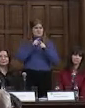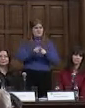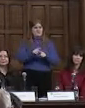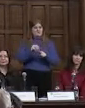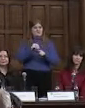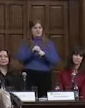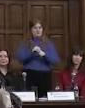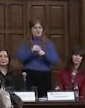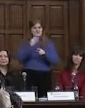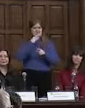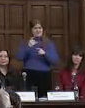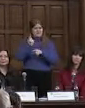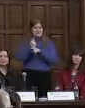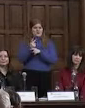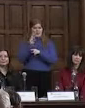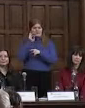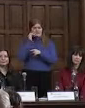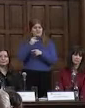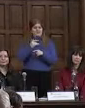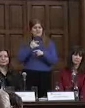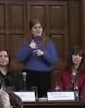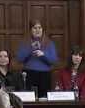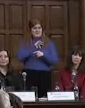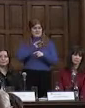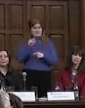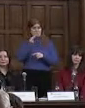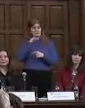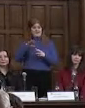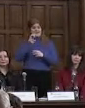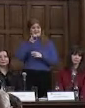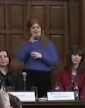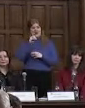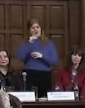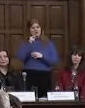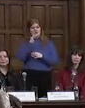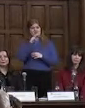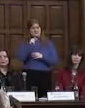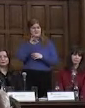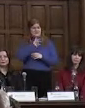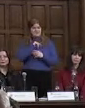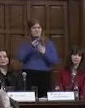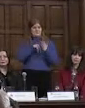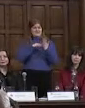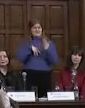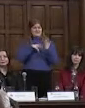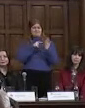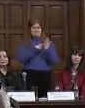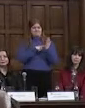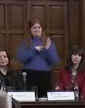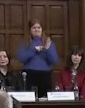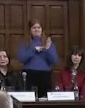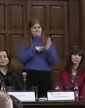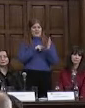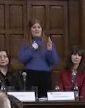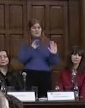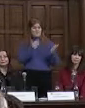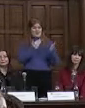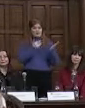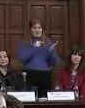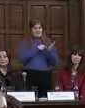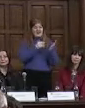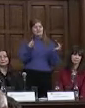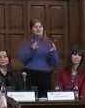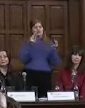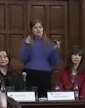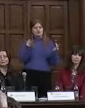there? Because as a marine ecologist, I am missing, I'm comparing the